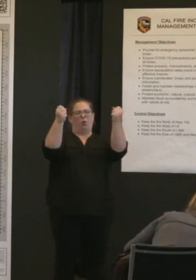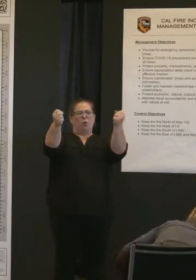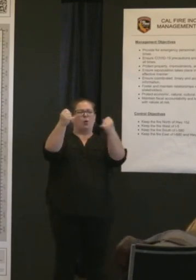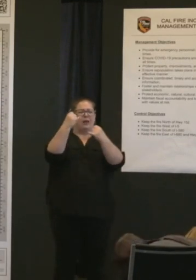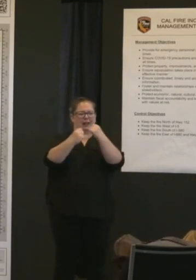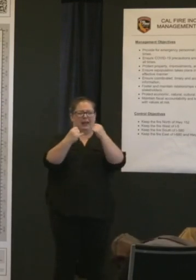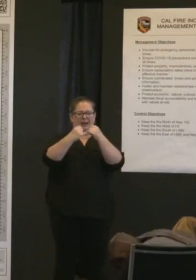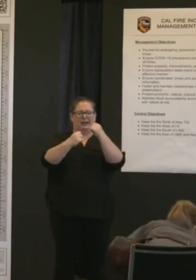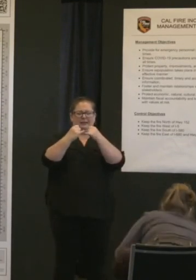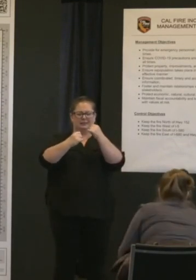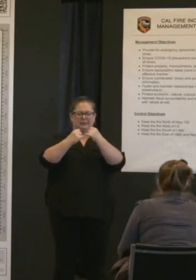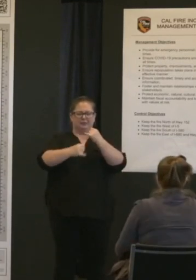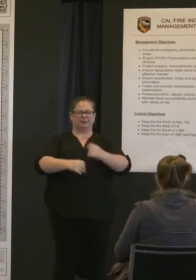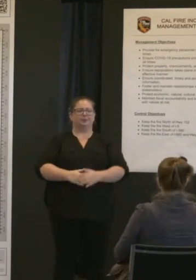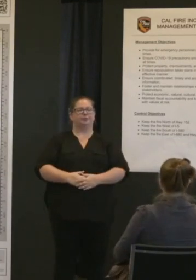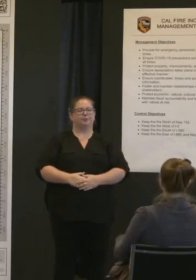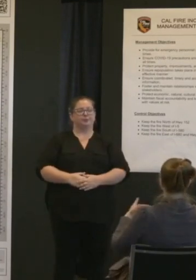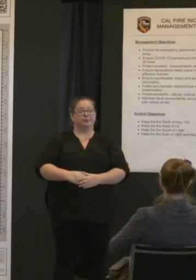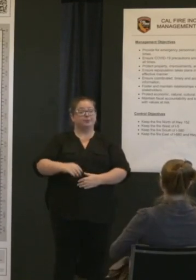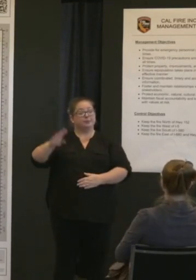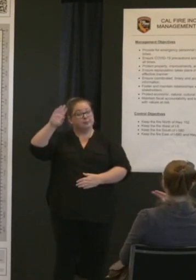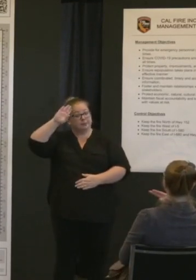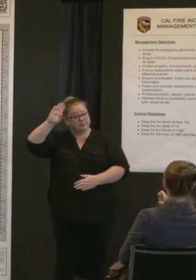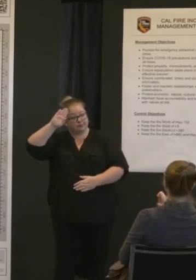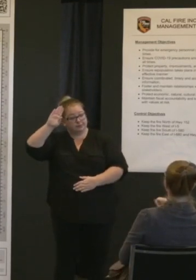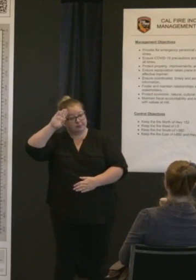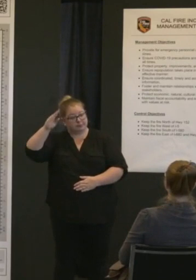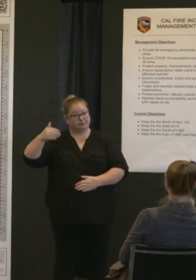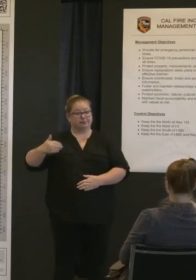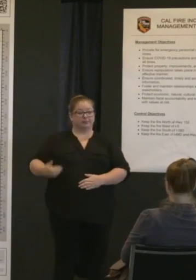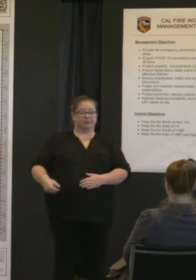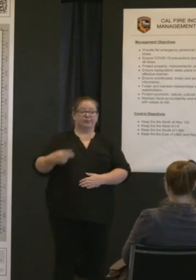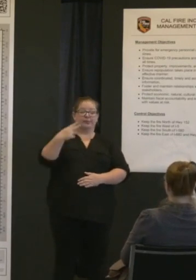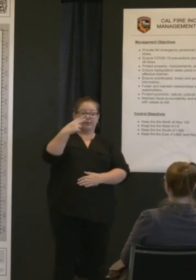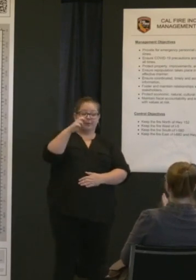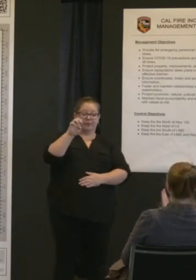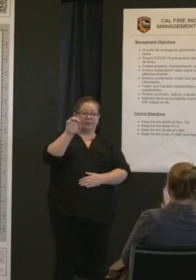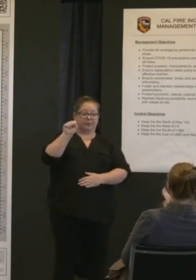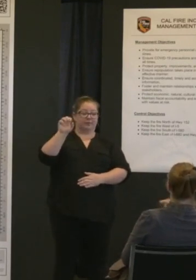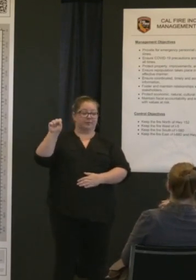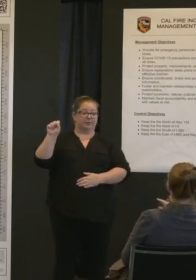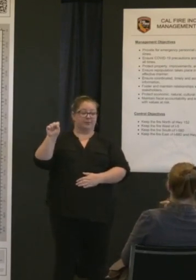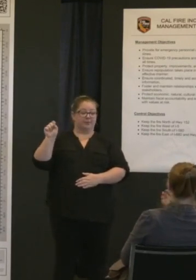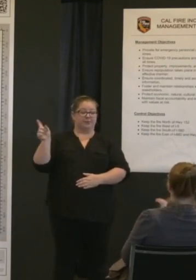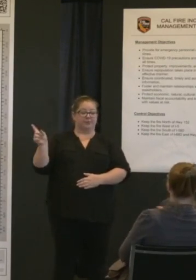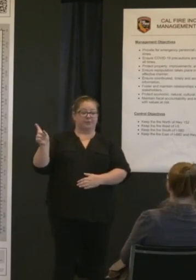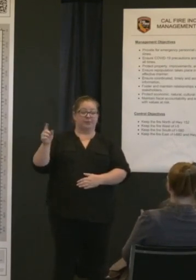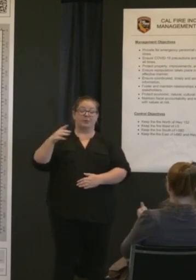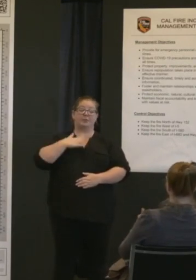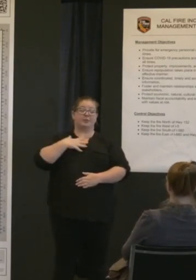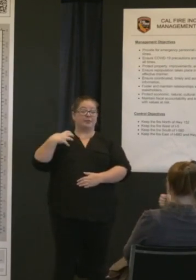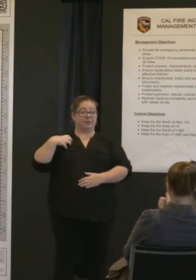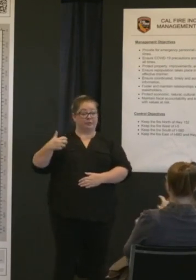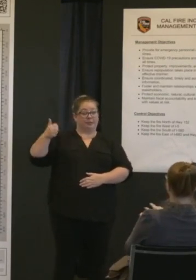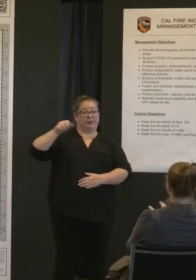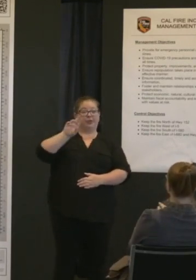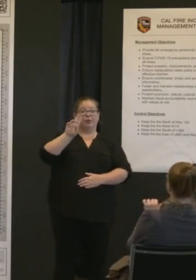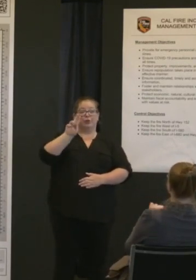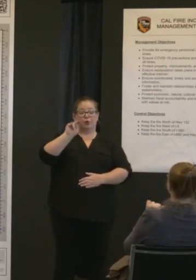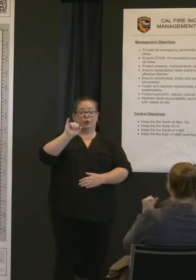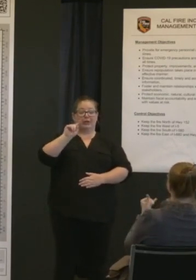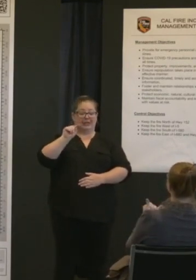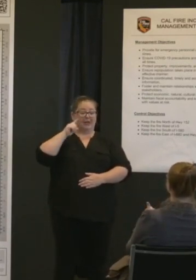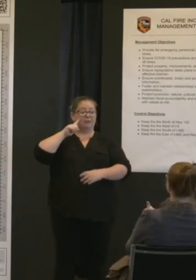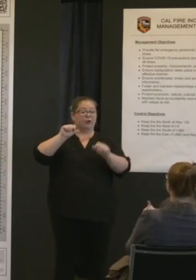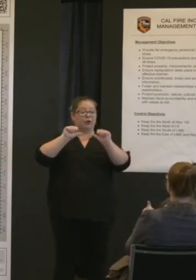Hello, I'm Jake Hess, and I'm the unit chief here at the Santa Clara CAL FIRE unit, and I'm also the agency administrator for the CZU